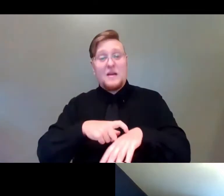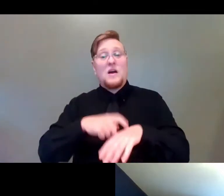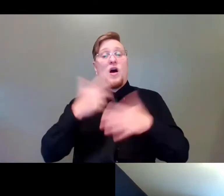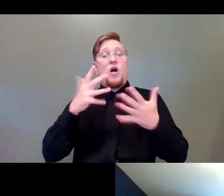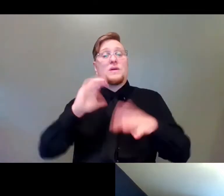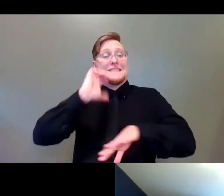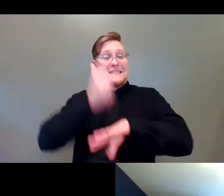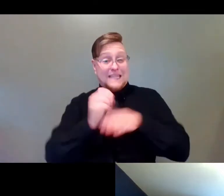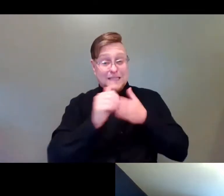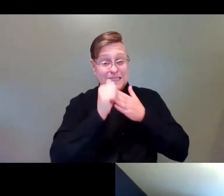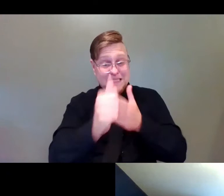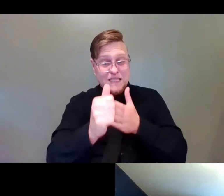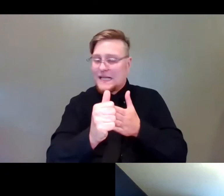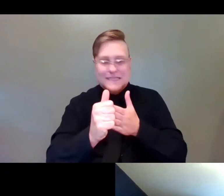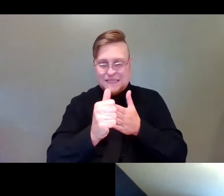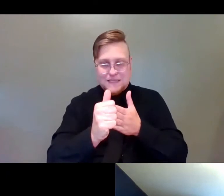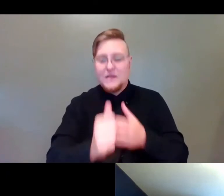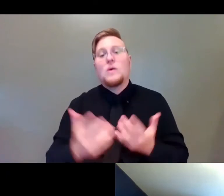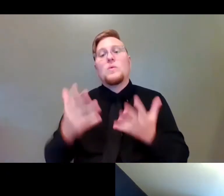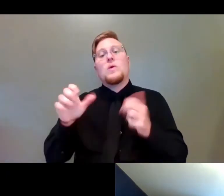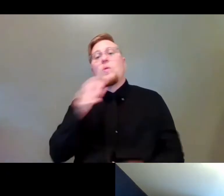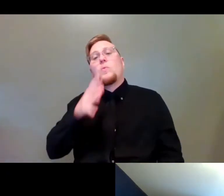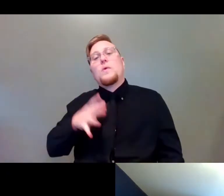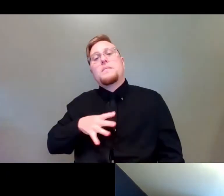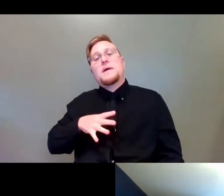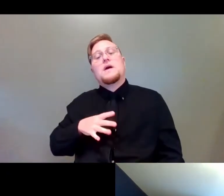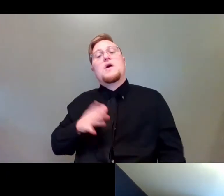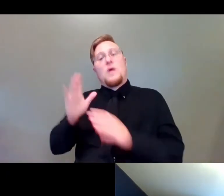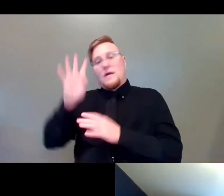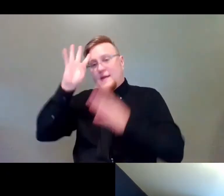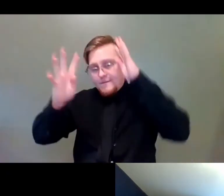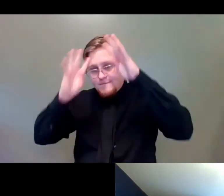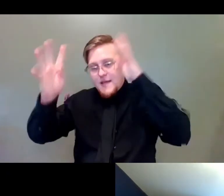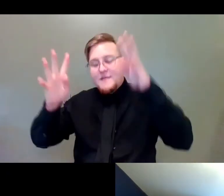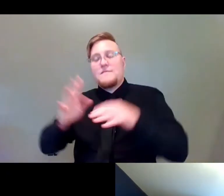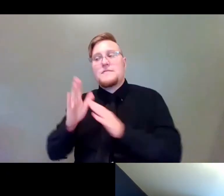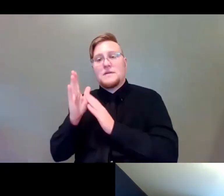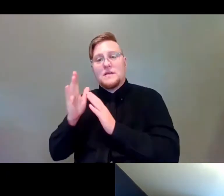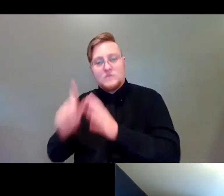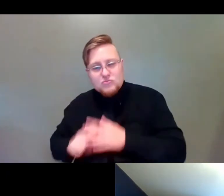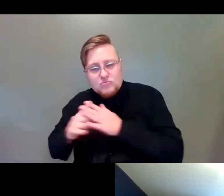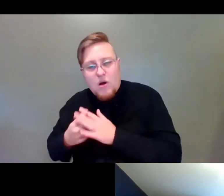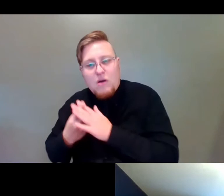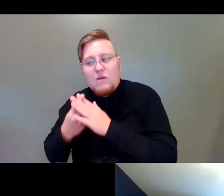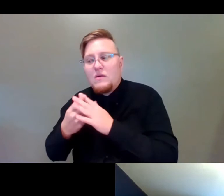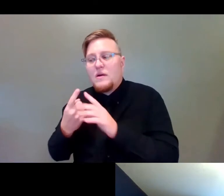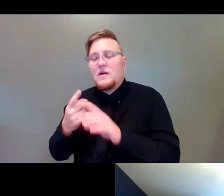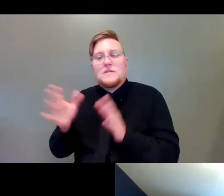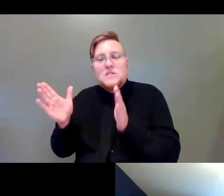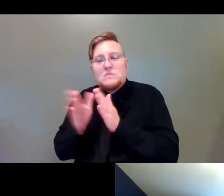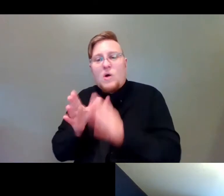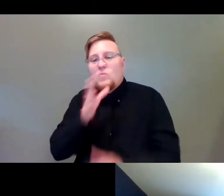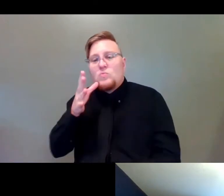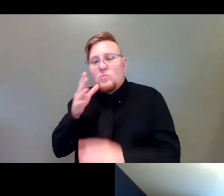We're looking for those women who are innovative, who are creative, maybe from a small rural place, maybe from a